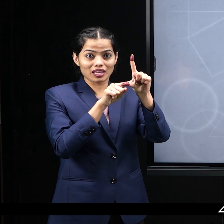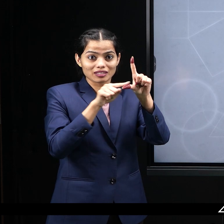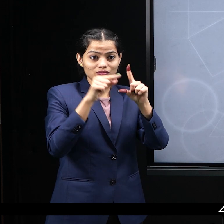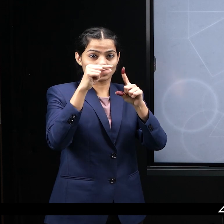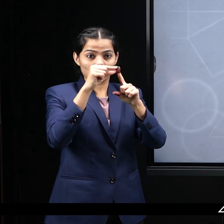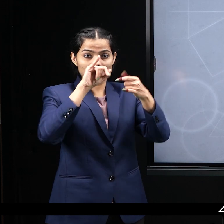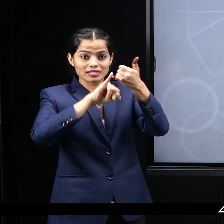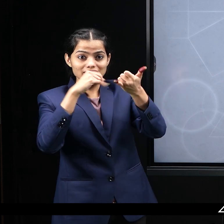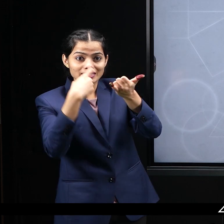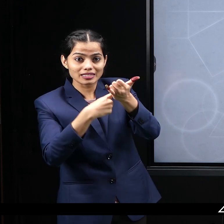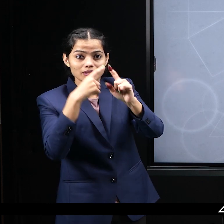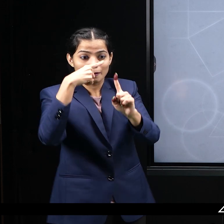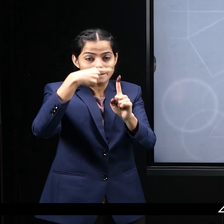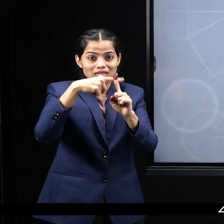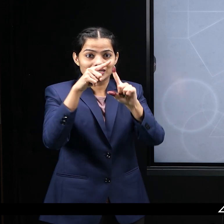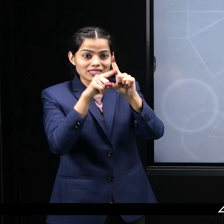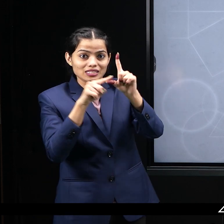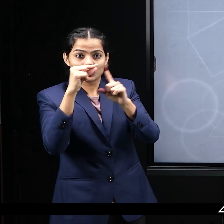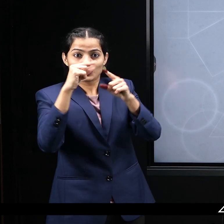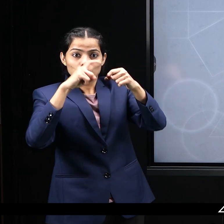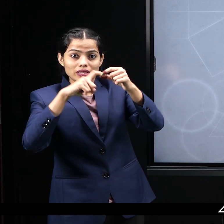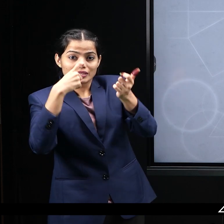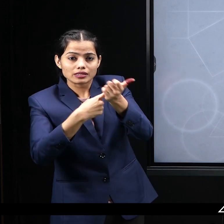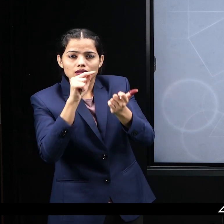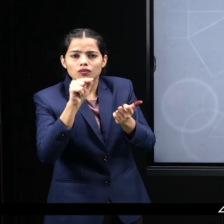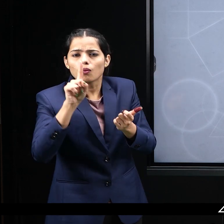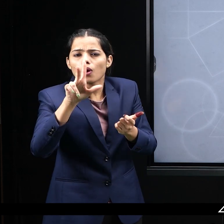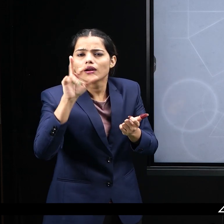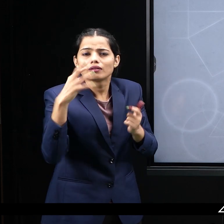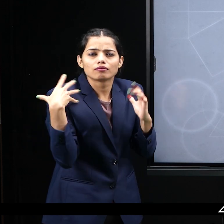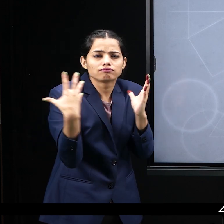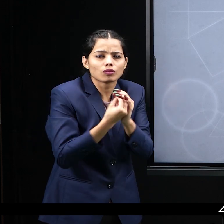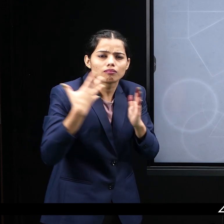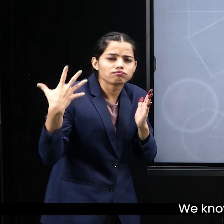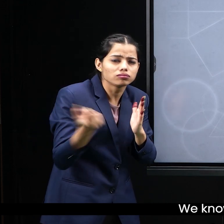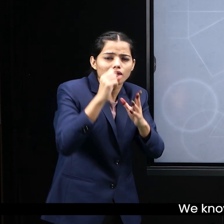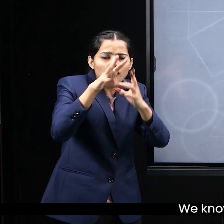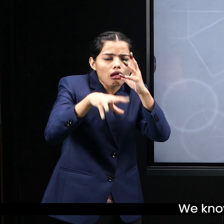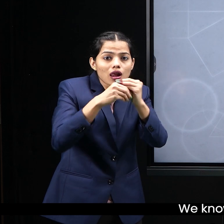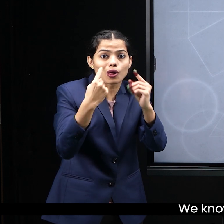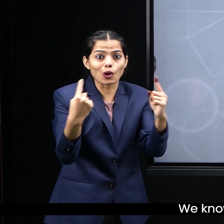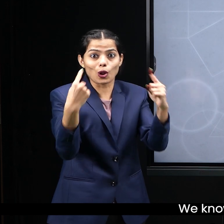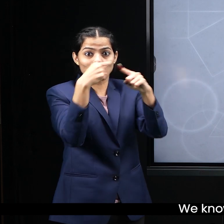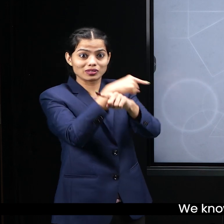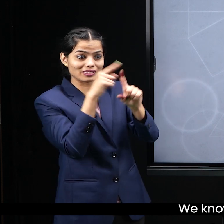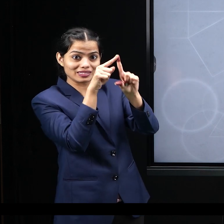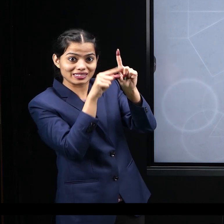Angle PSR plus angle PQR is equal to 180 degrees. We know sum of opposite angles